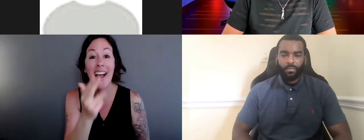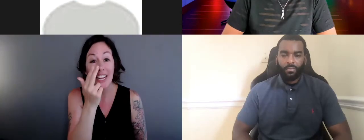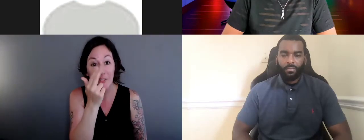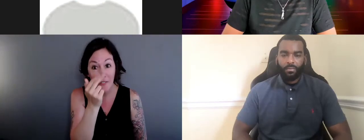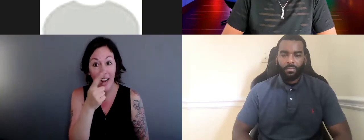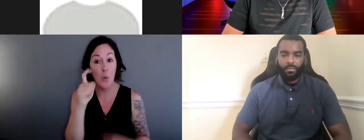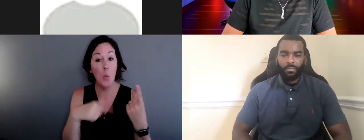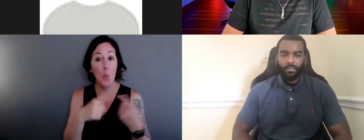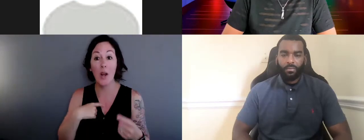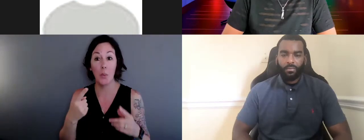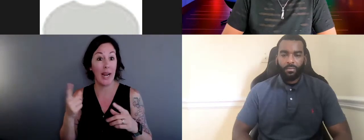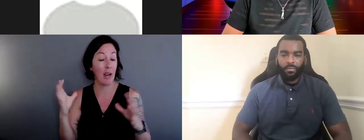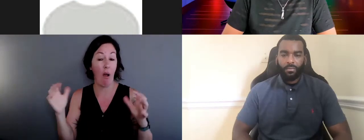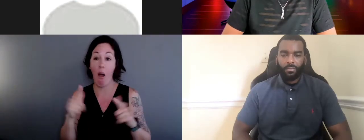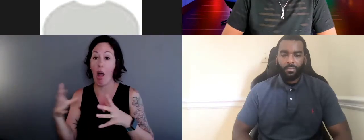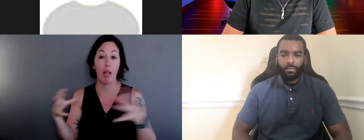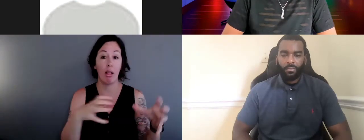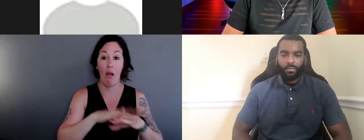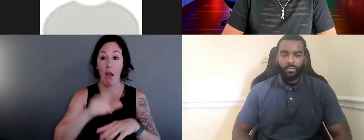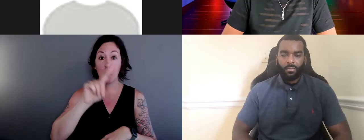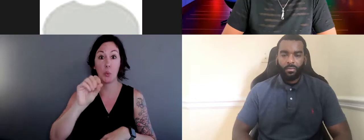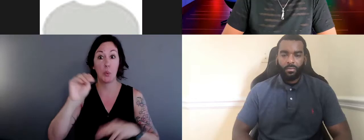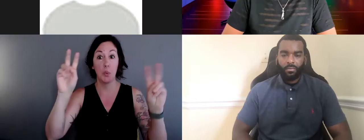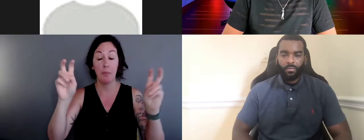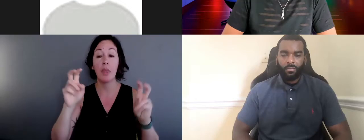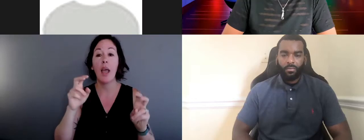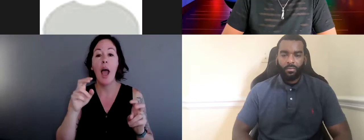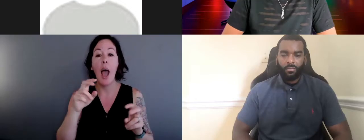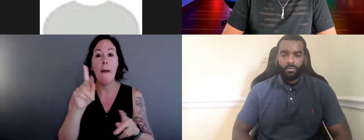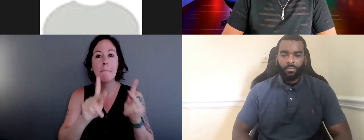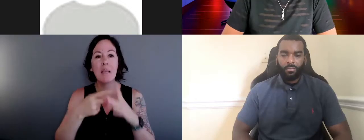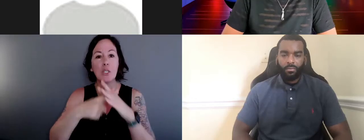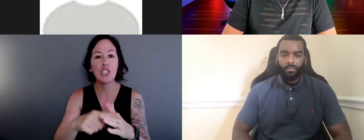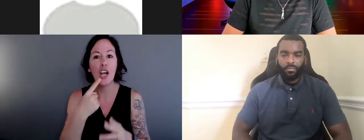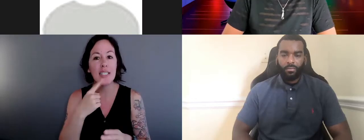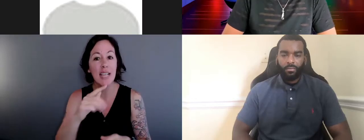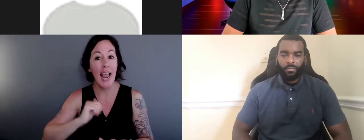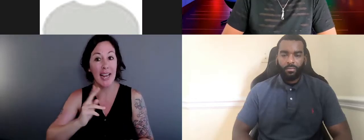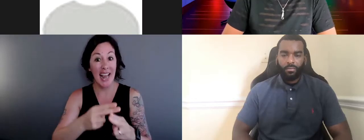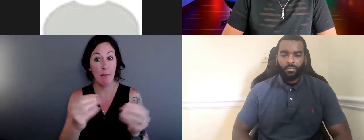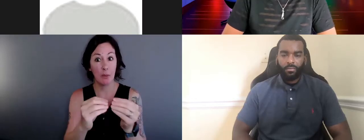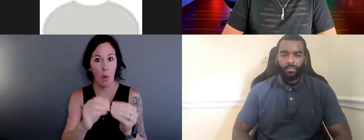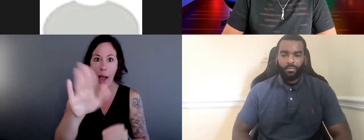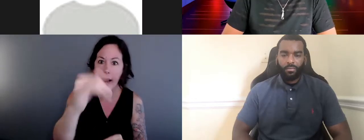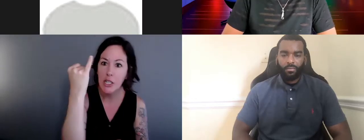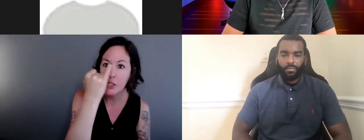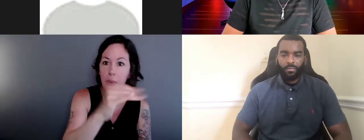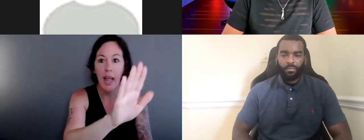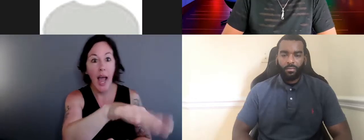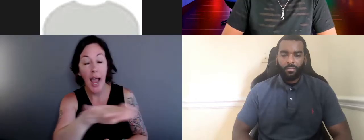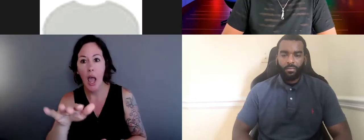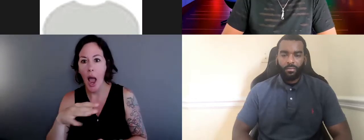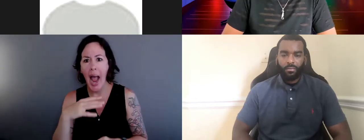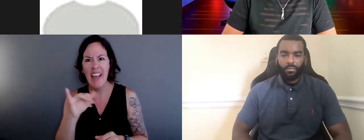would need to say, Julie, I'm giving this to you, which is very odd. And on Zoom, people